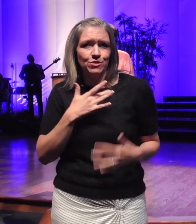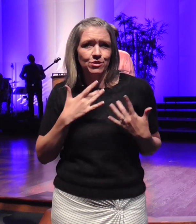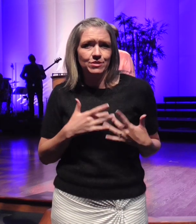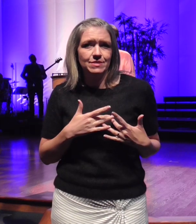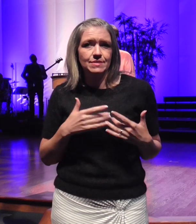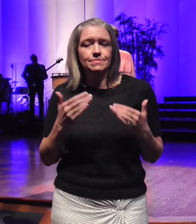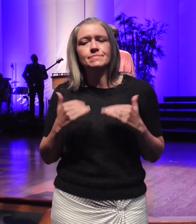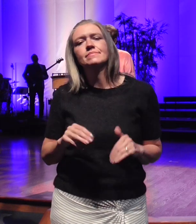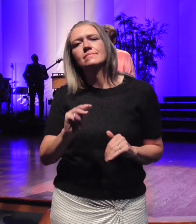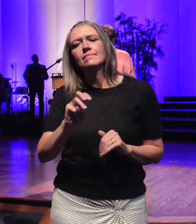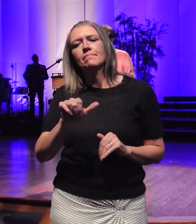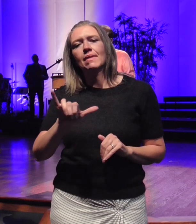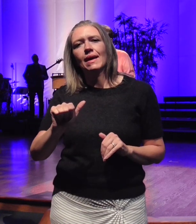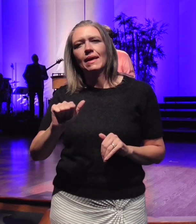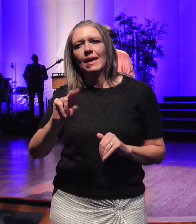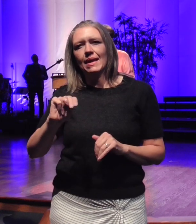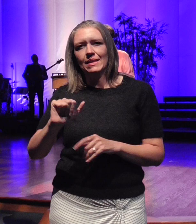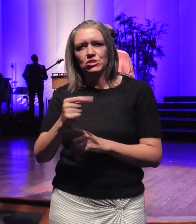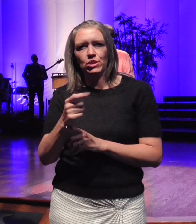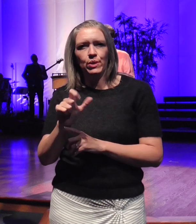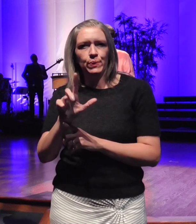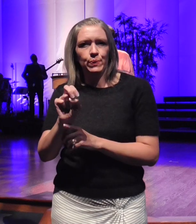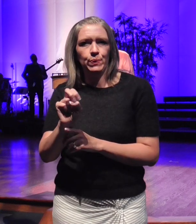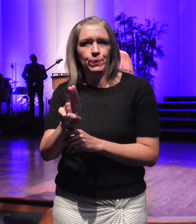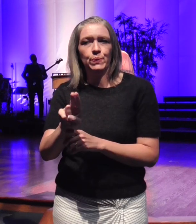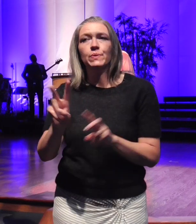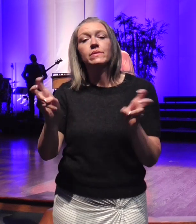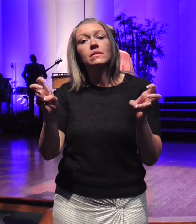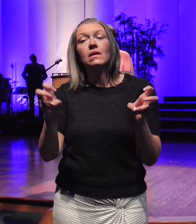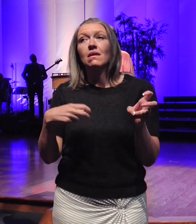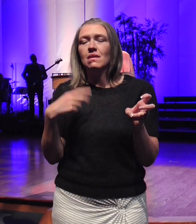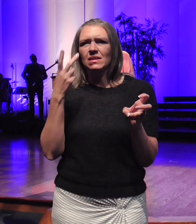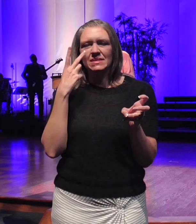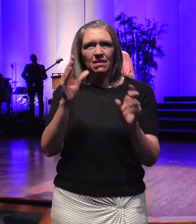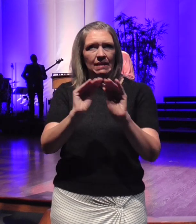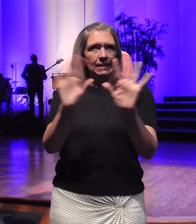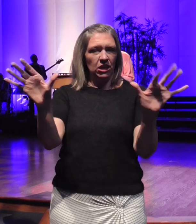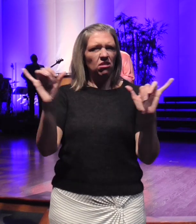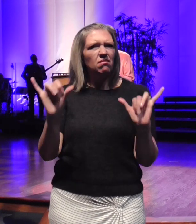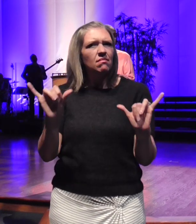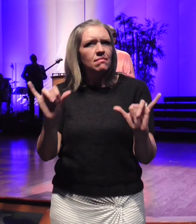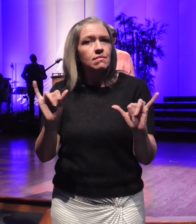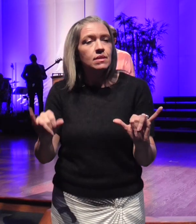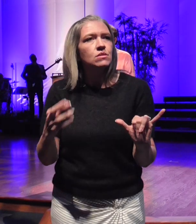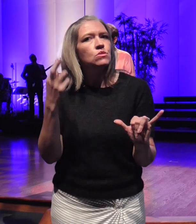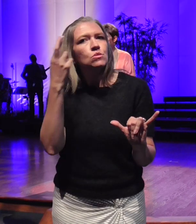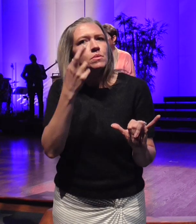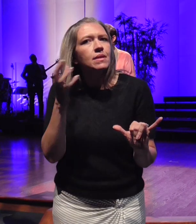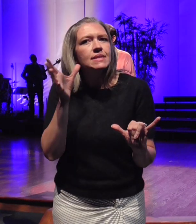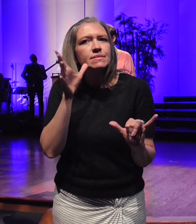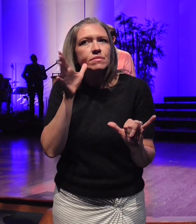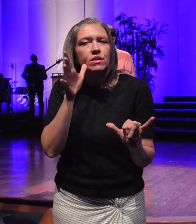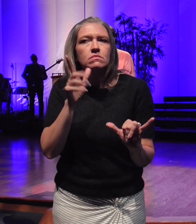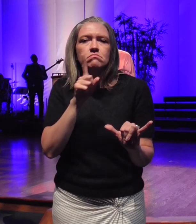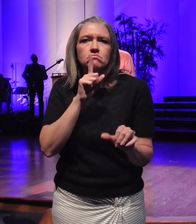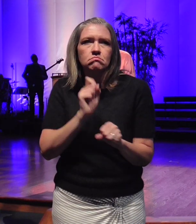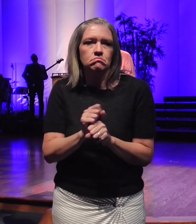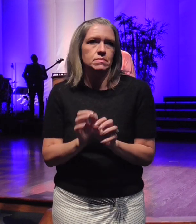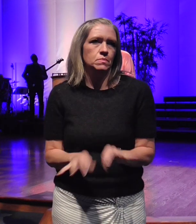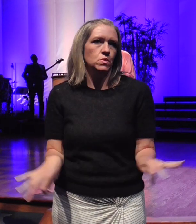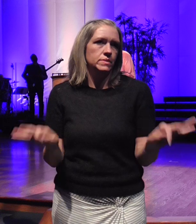Angelou, I really saw clarity when for the first time why a mother is really